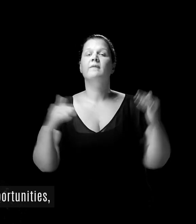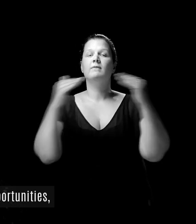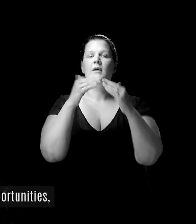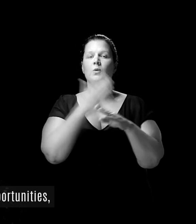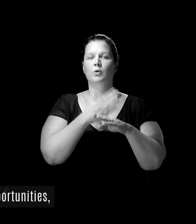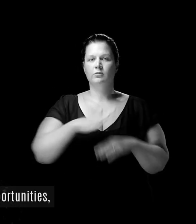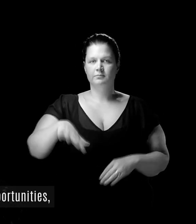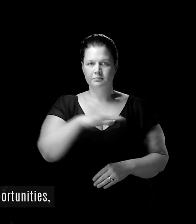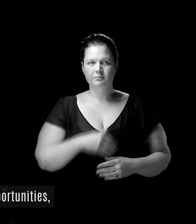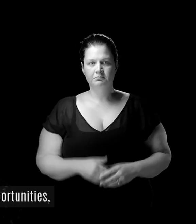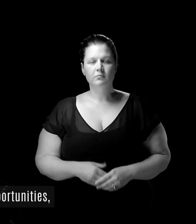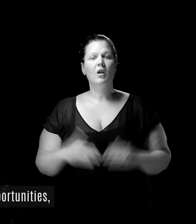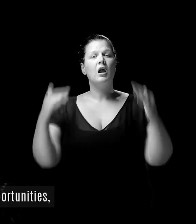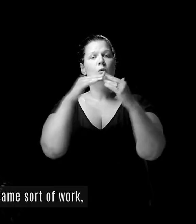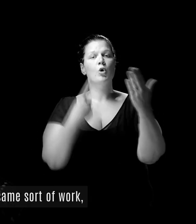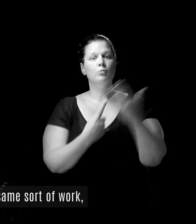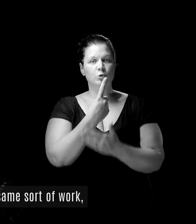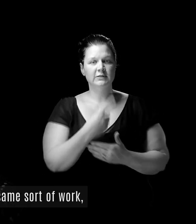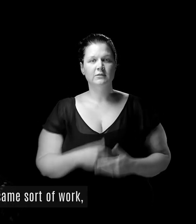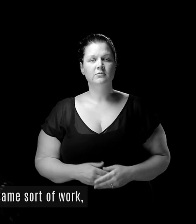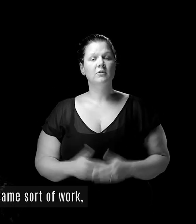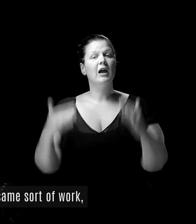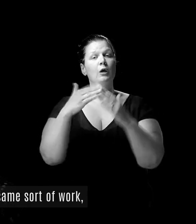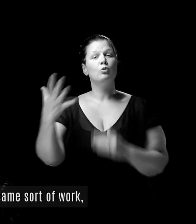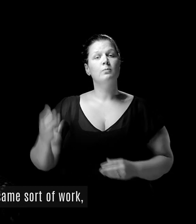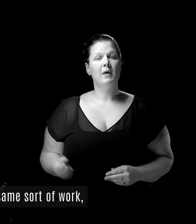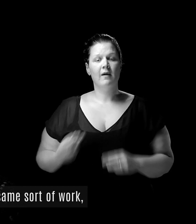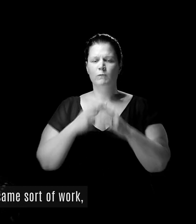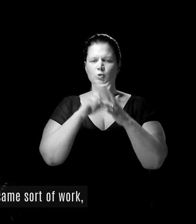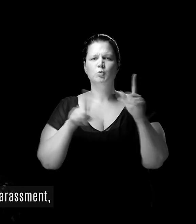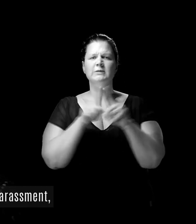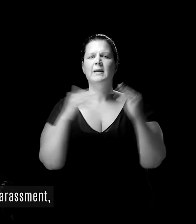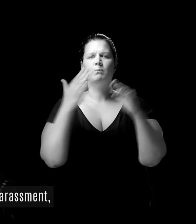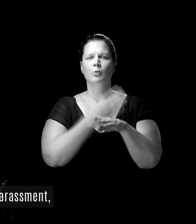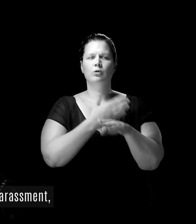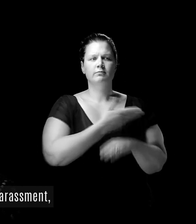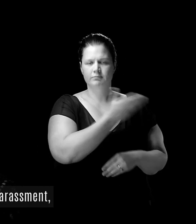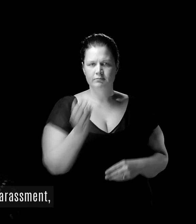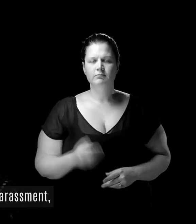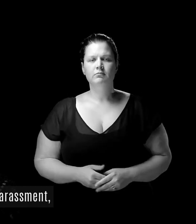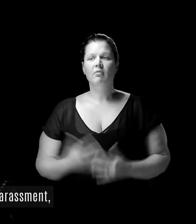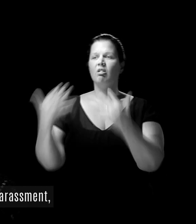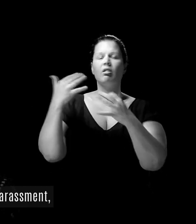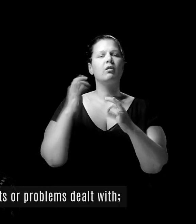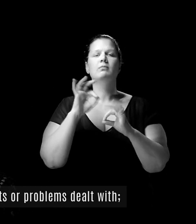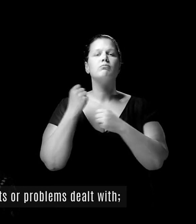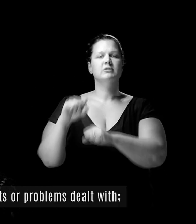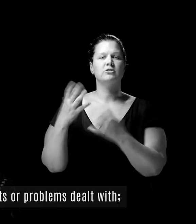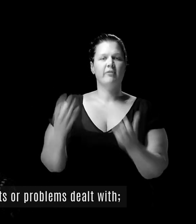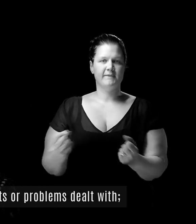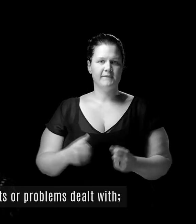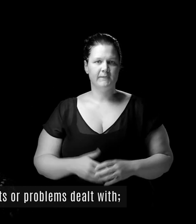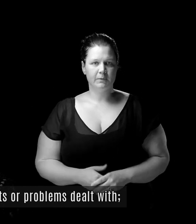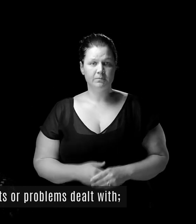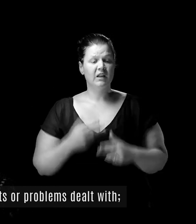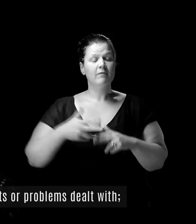such as equal opportunities, equal pay for doing the same sort of work, protection from harassment, and a way